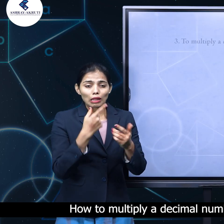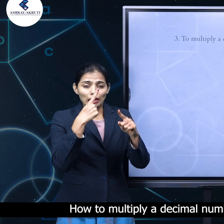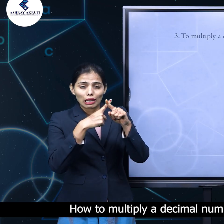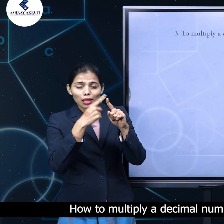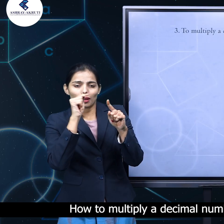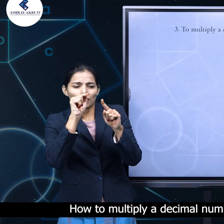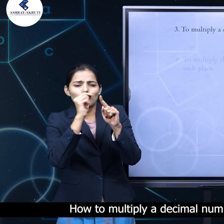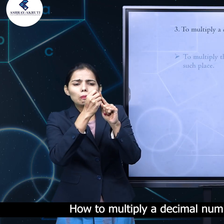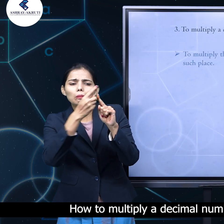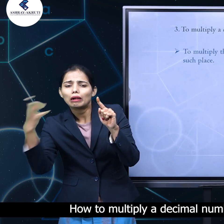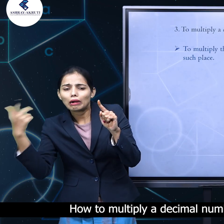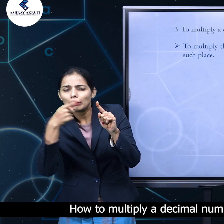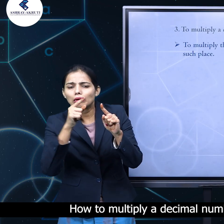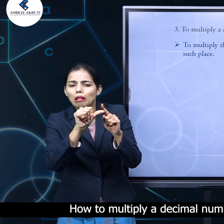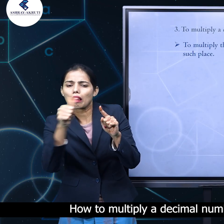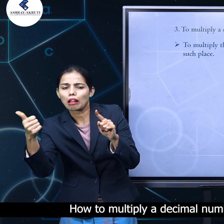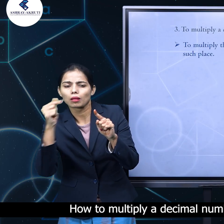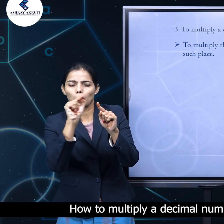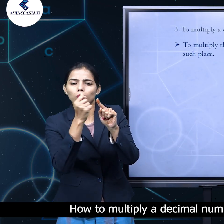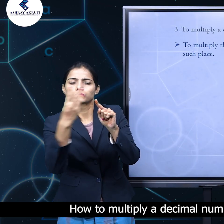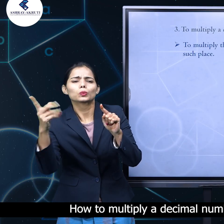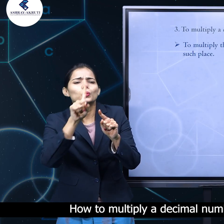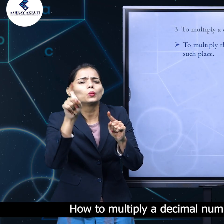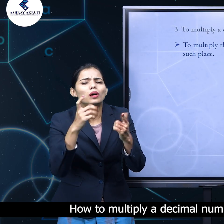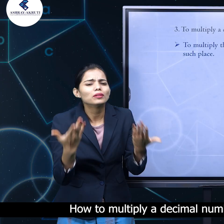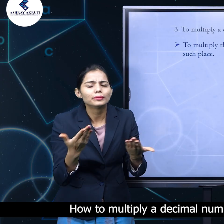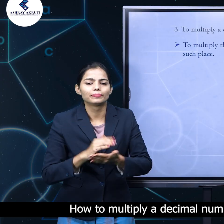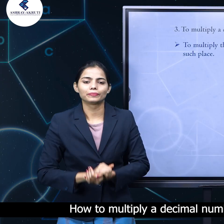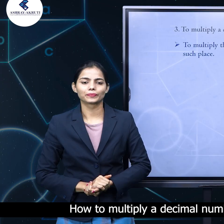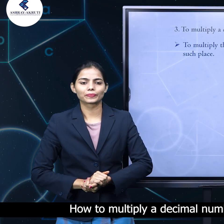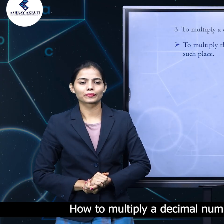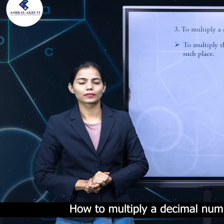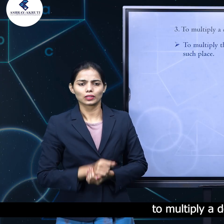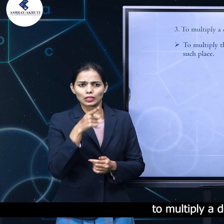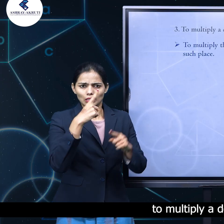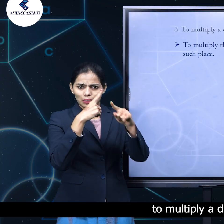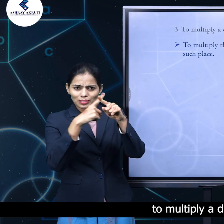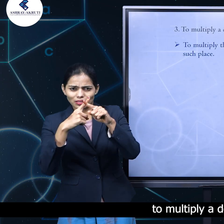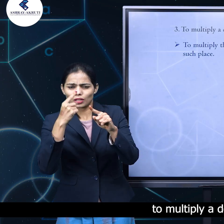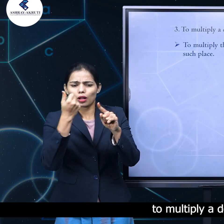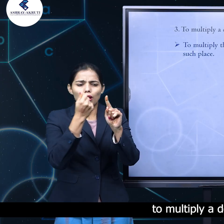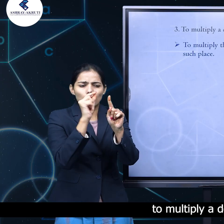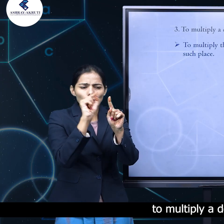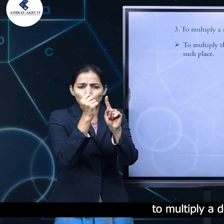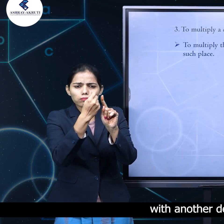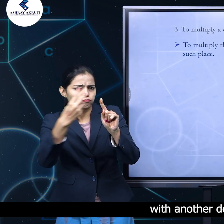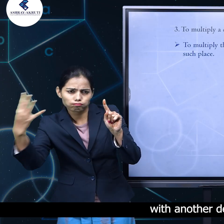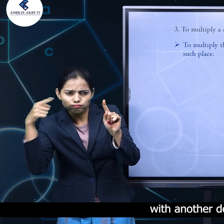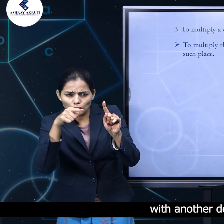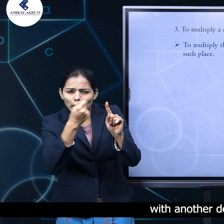How to multiply a decimal number by another decimal number? To multiply a decimal number with another